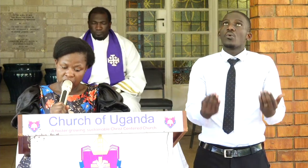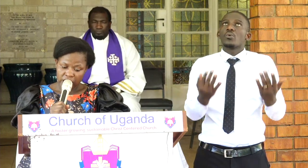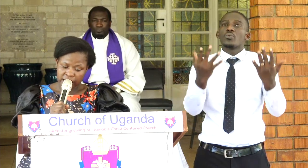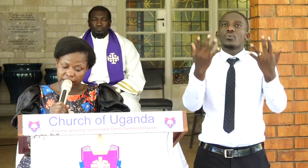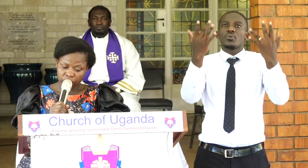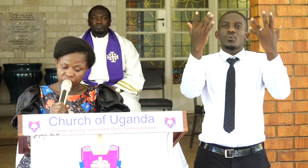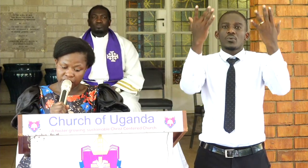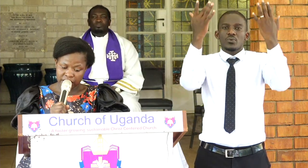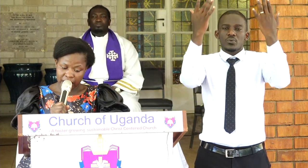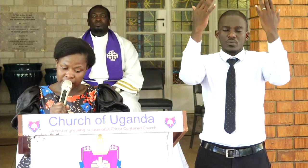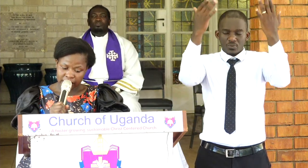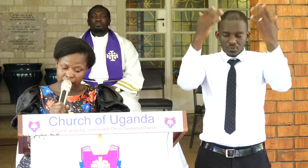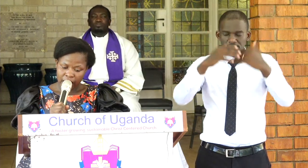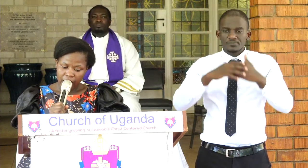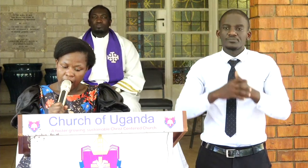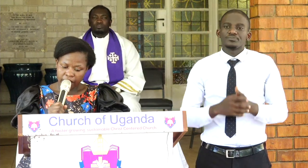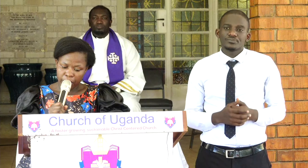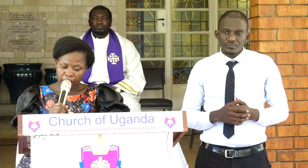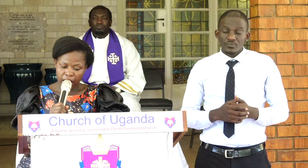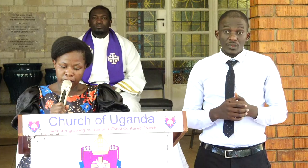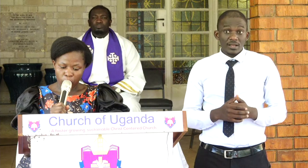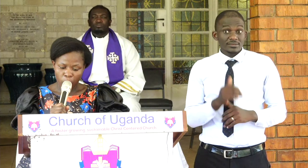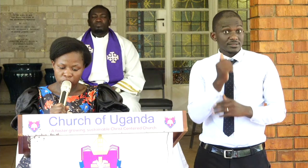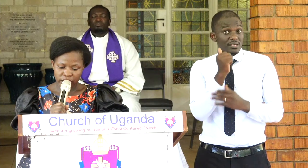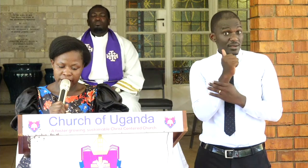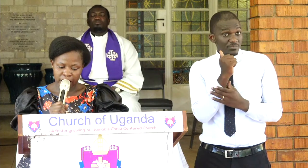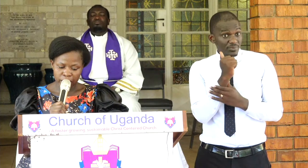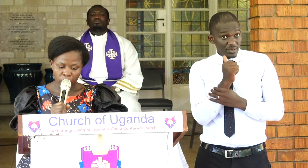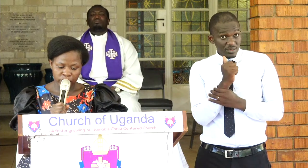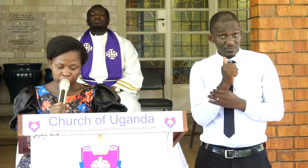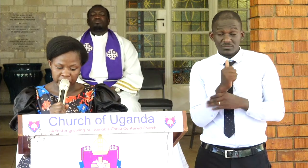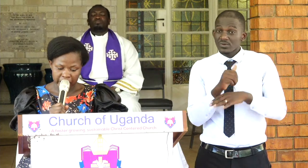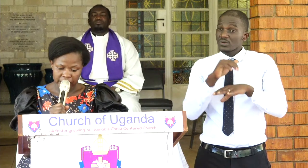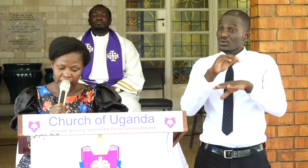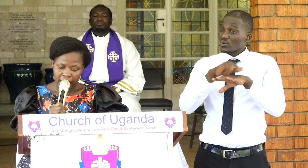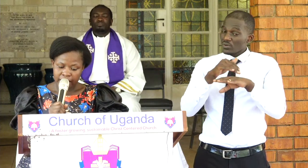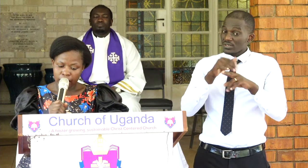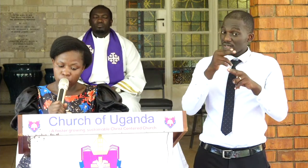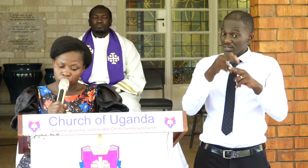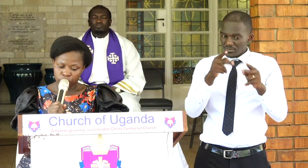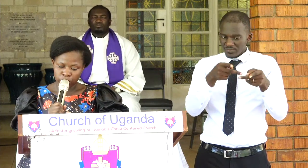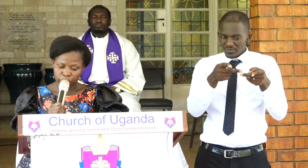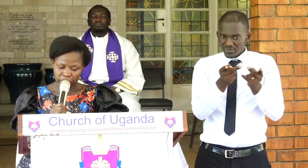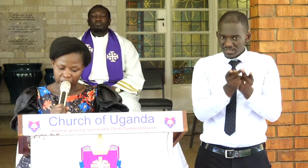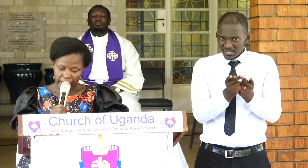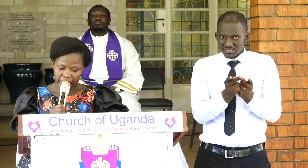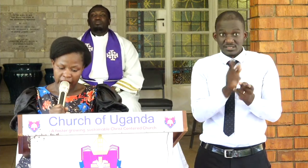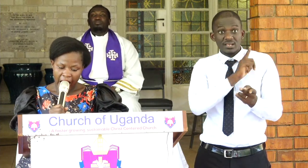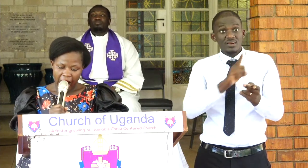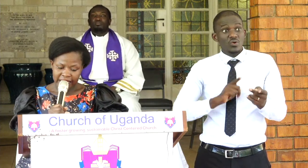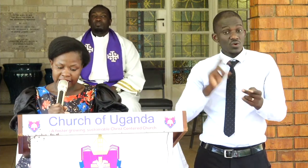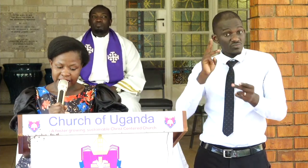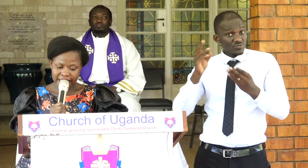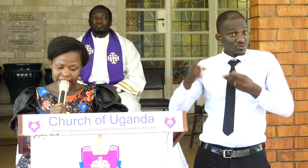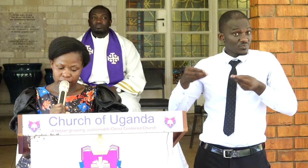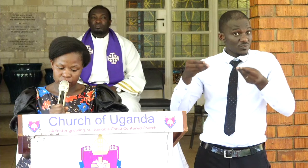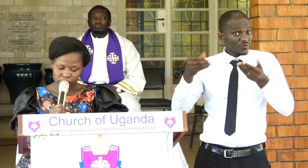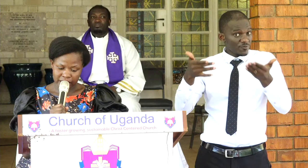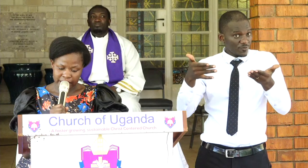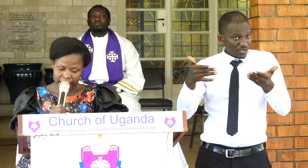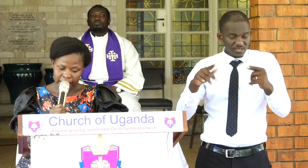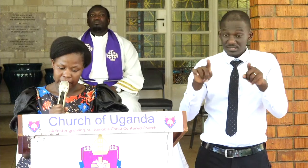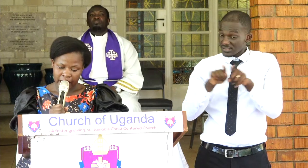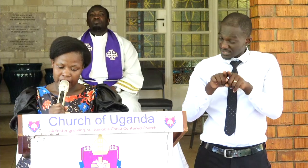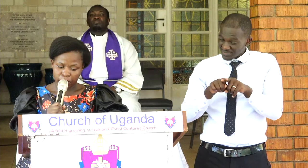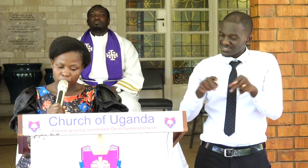offering instead of his son. And Abraham called the name of the place, The Lord will provide, as it is said to